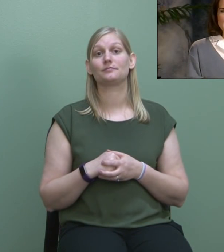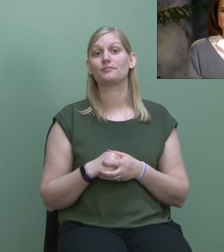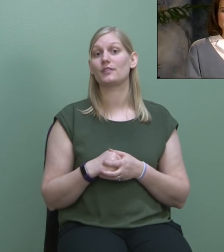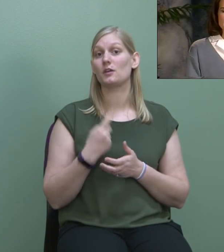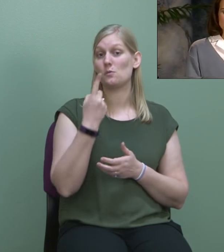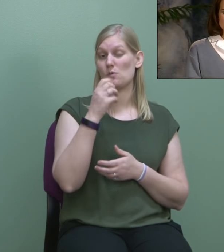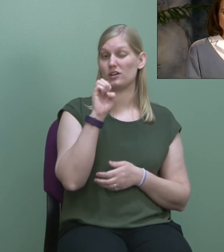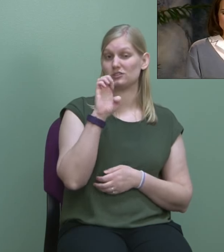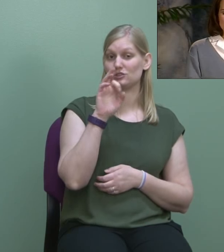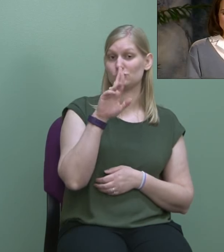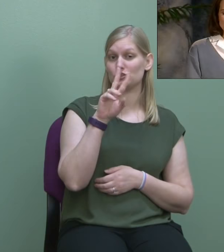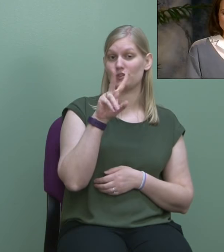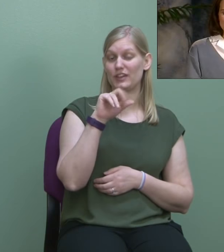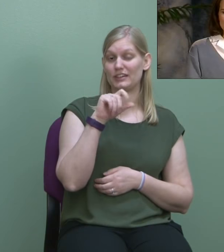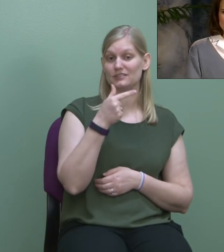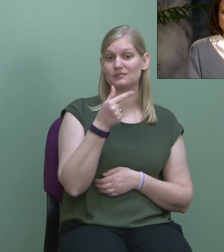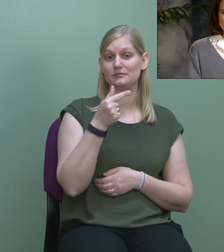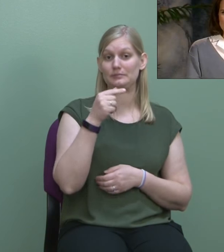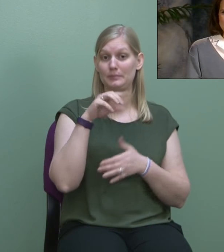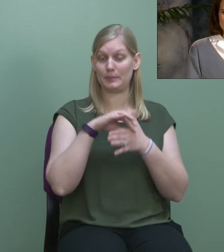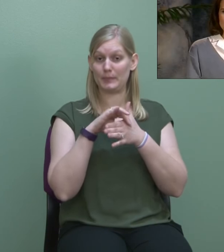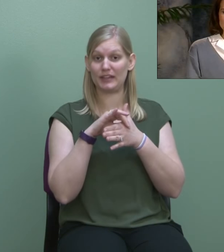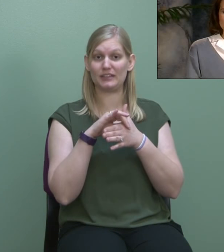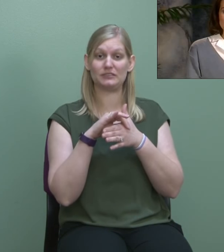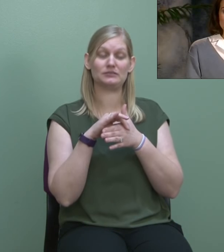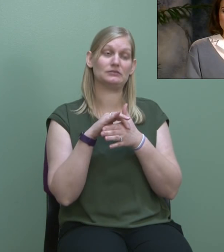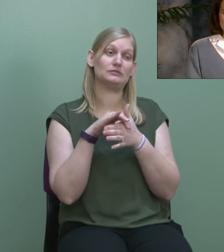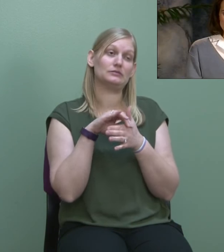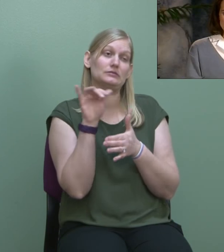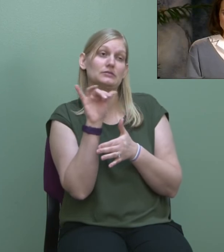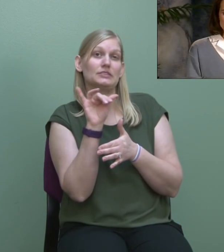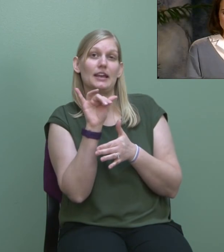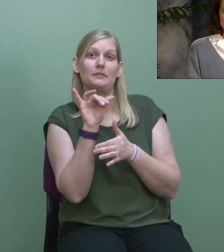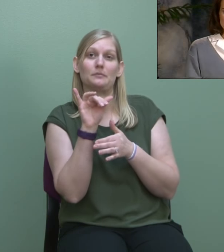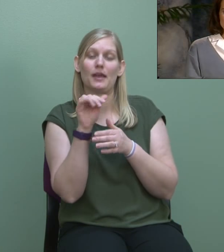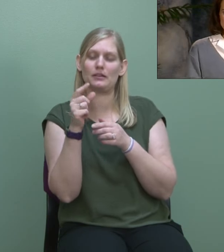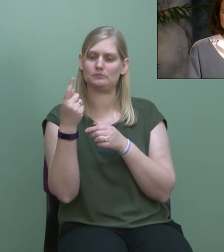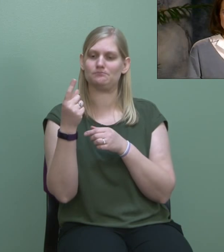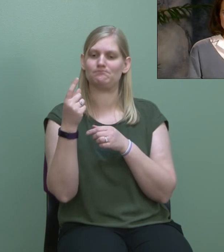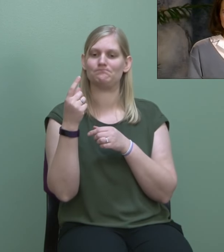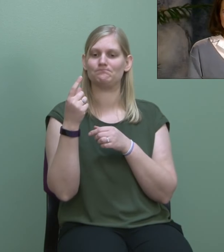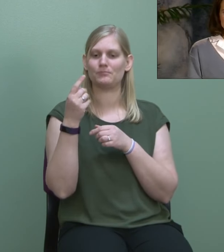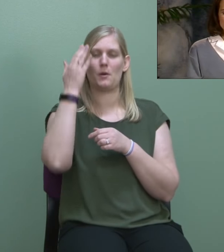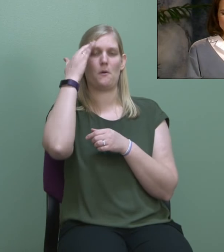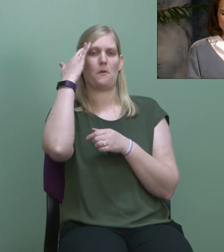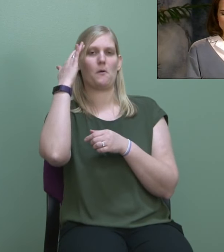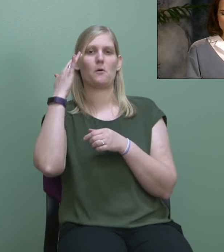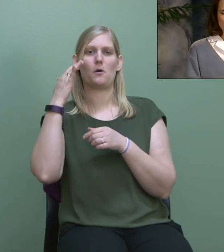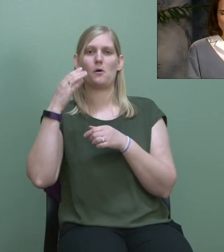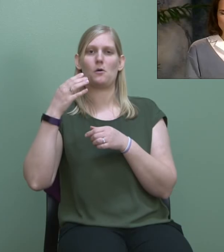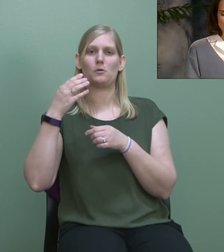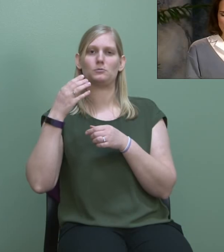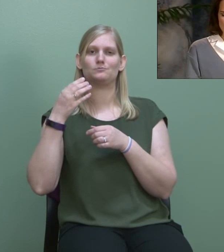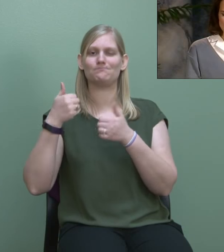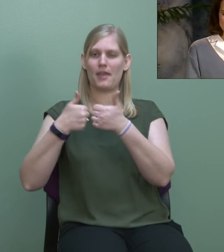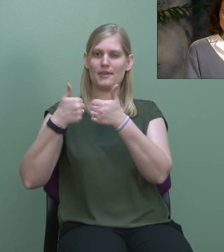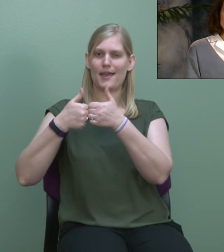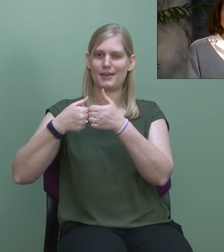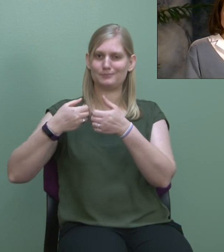the size, it's 2 ounces, or about the size of a deck of cards for the meat, or